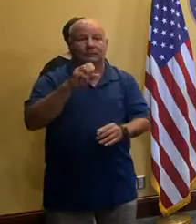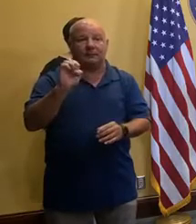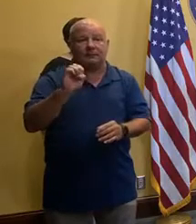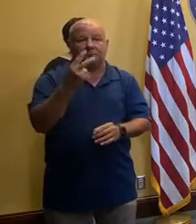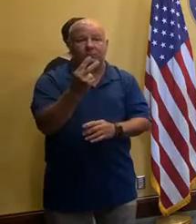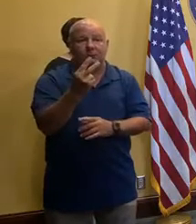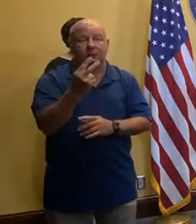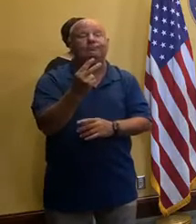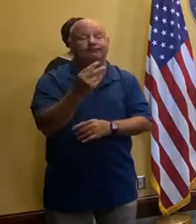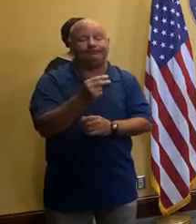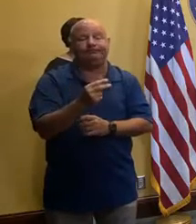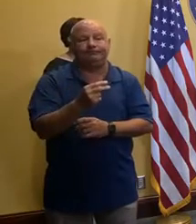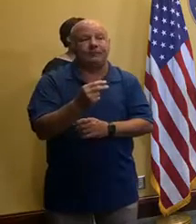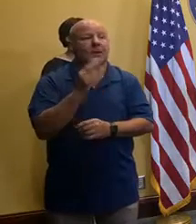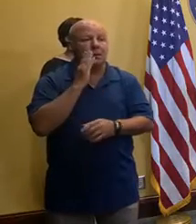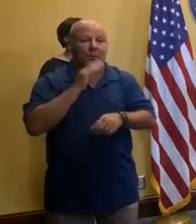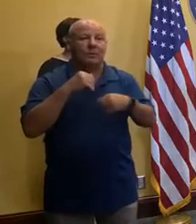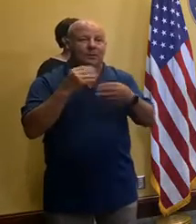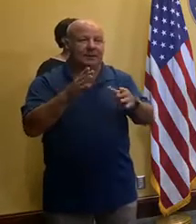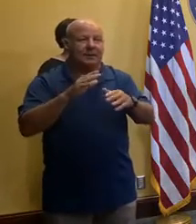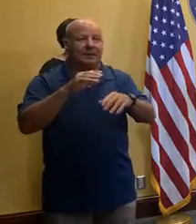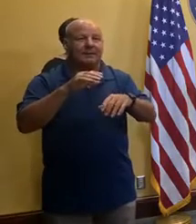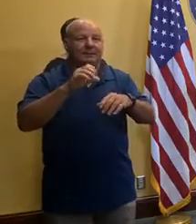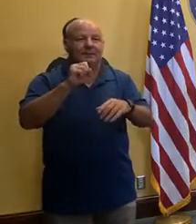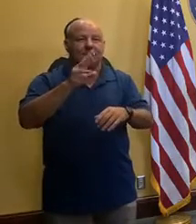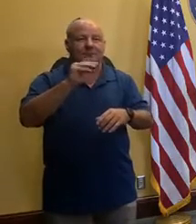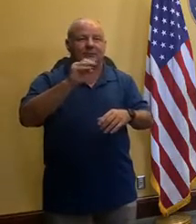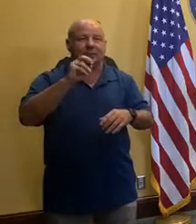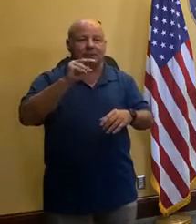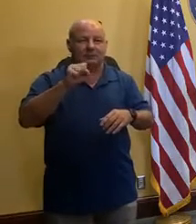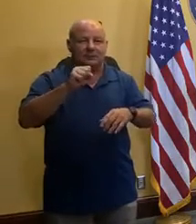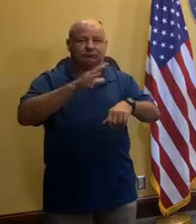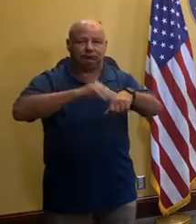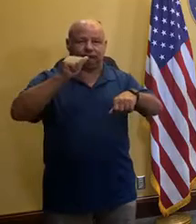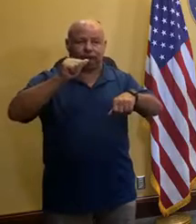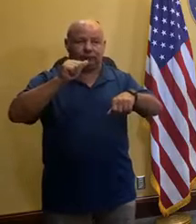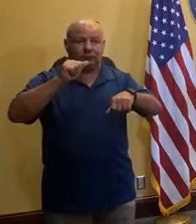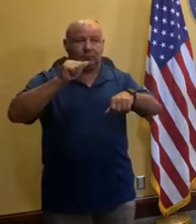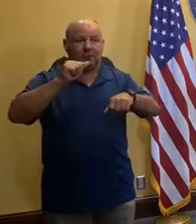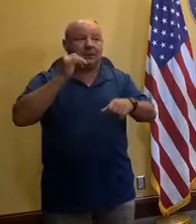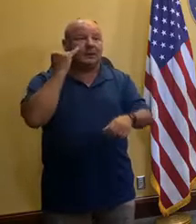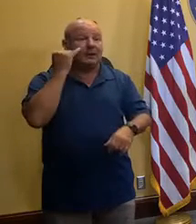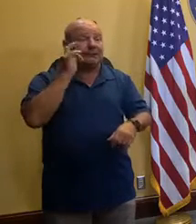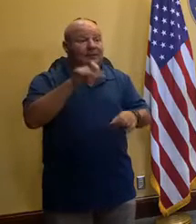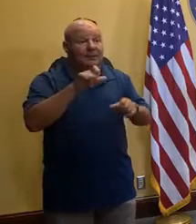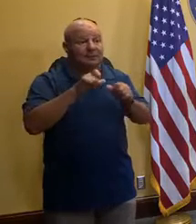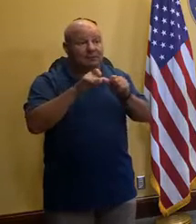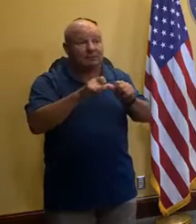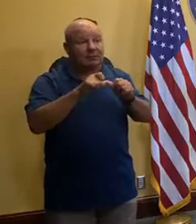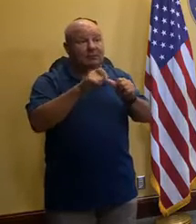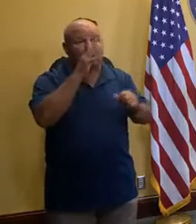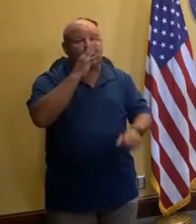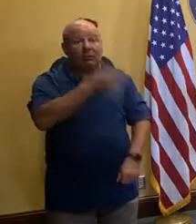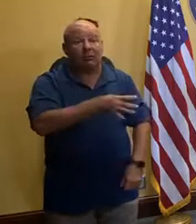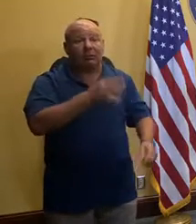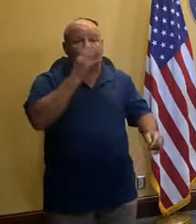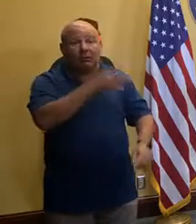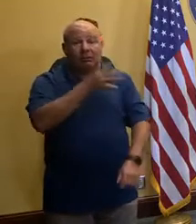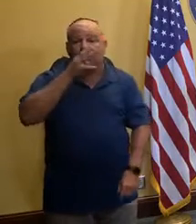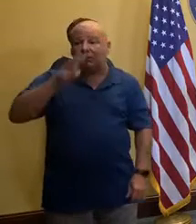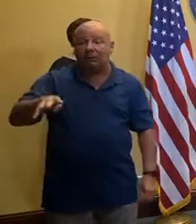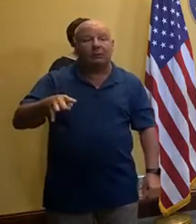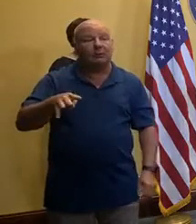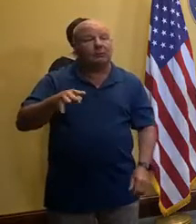guidelines. We will issue a summons when necessary, and if you continue to disregard and not comply,